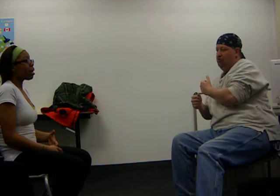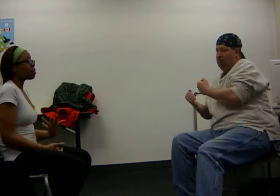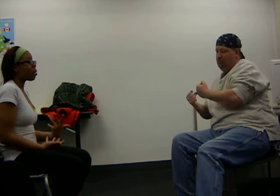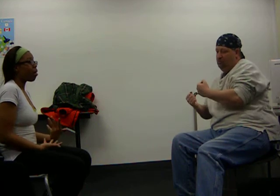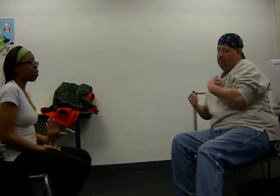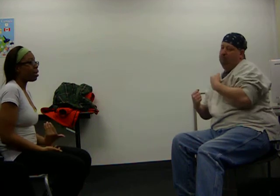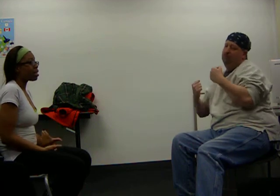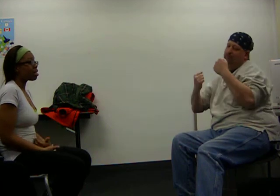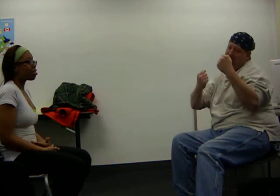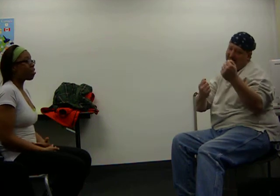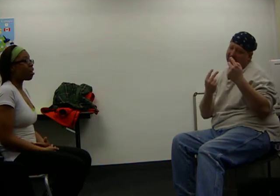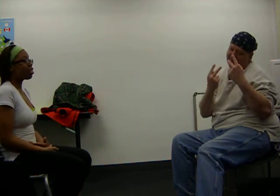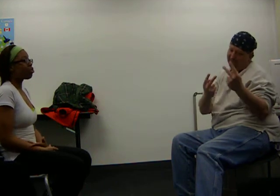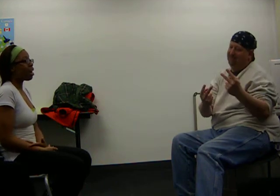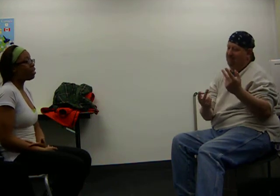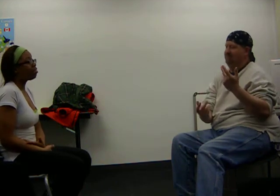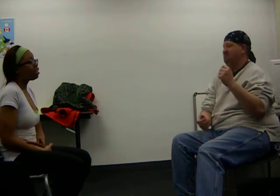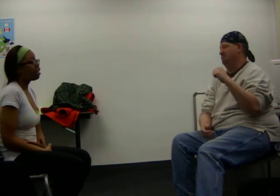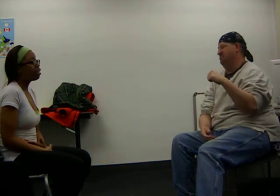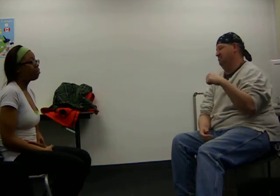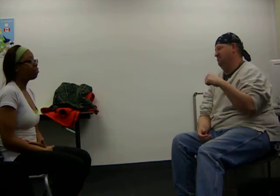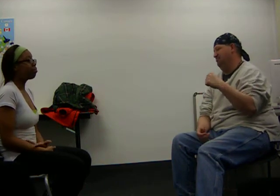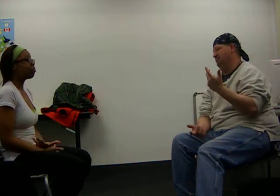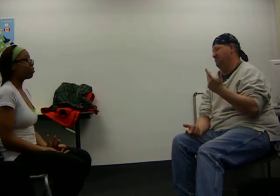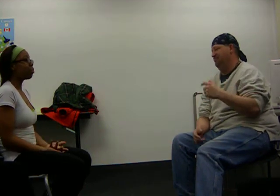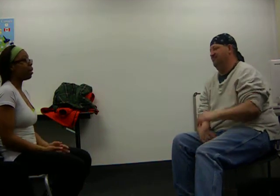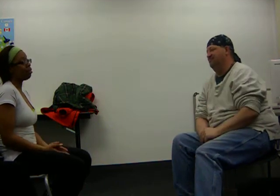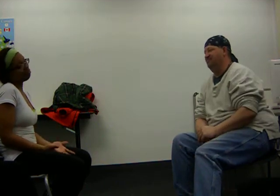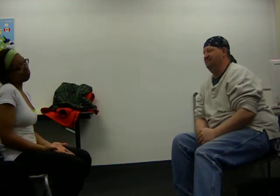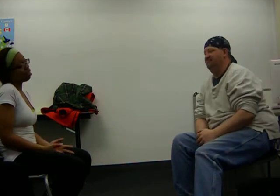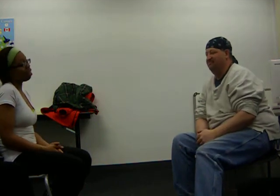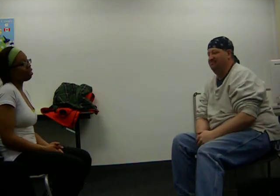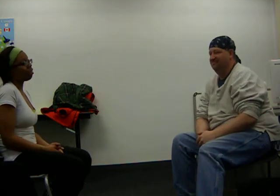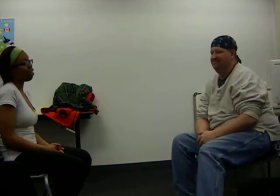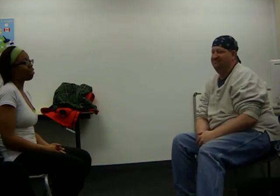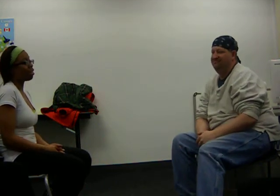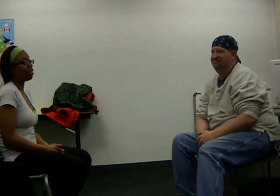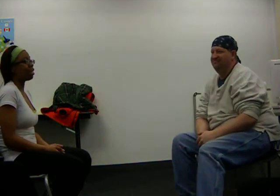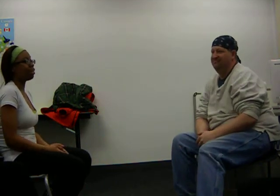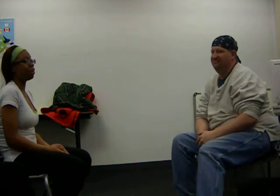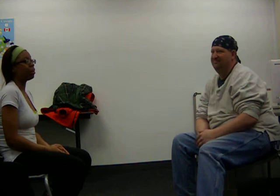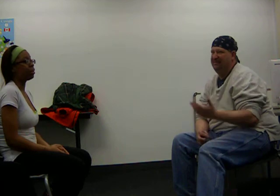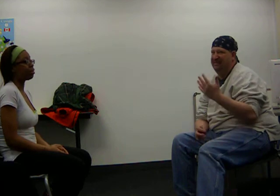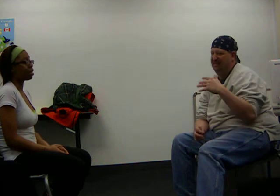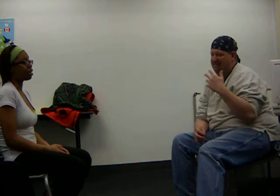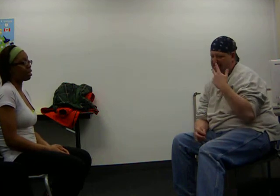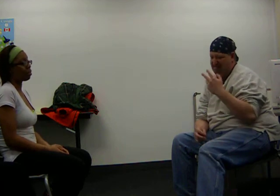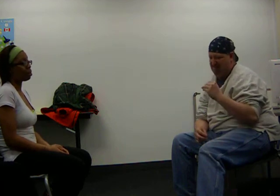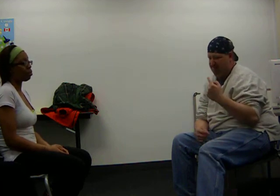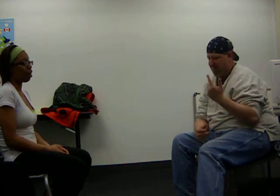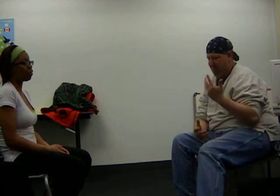sometimes I borrow my sister's car to drive to visit him, but other than that, no, I really don't get to see him too often.